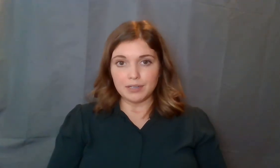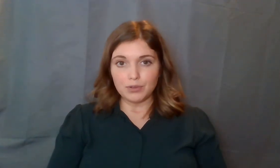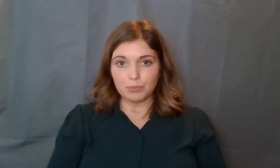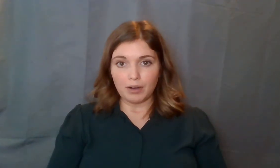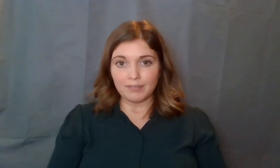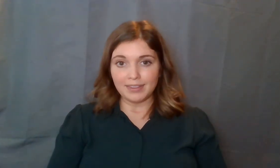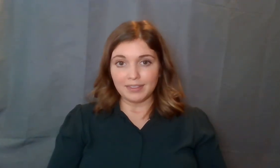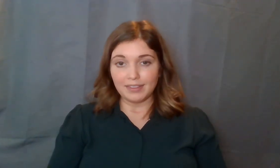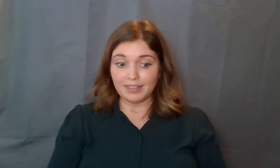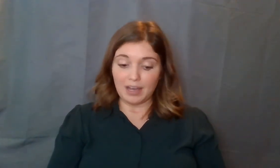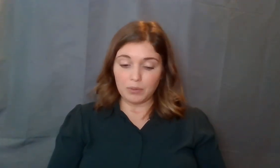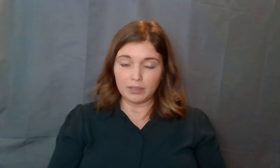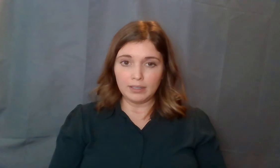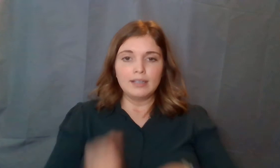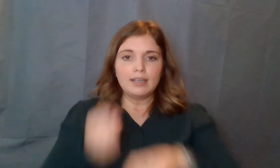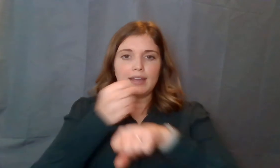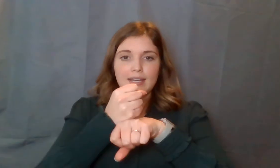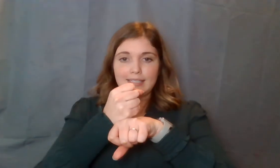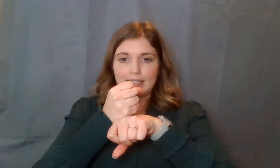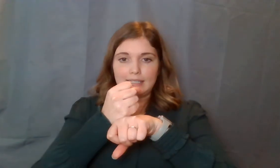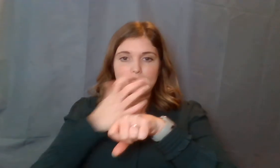use more often than that one, and that's this.